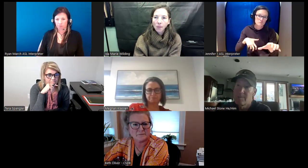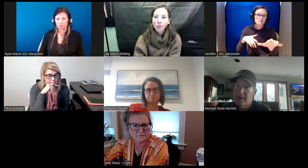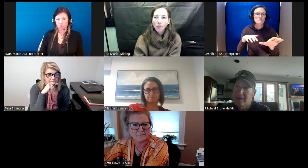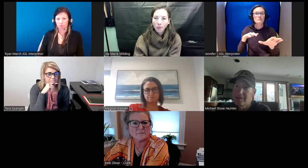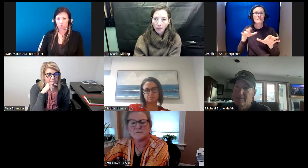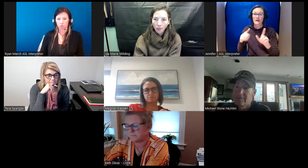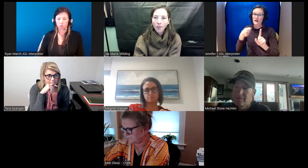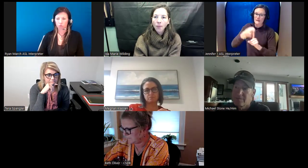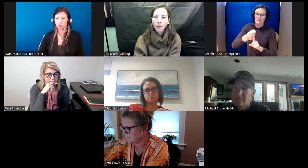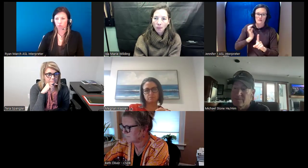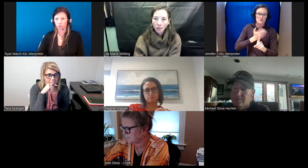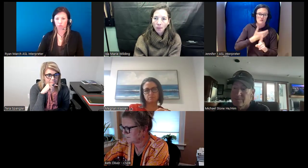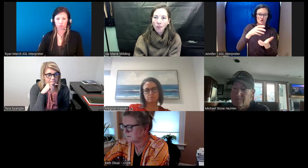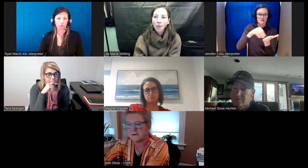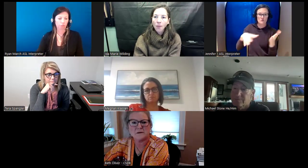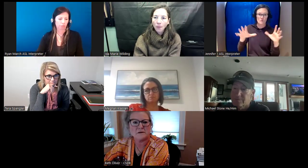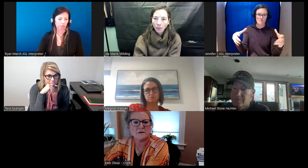our student body.